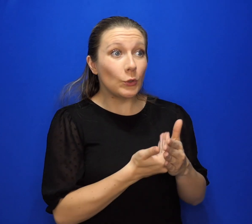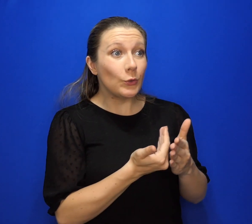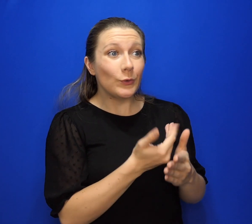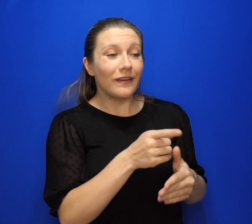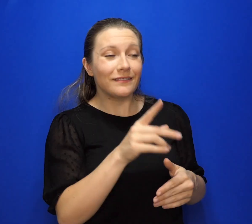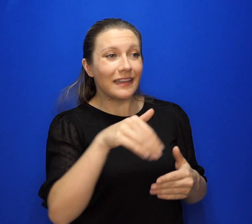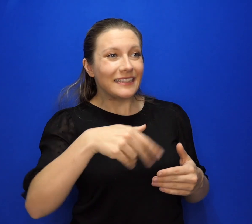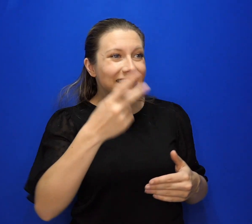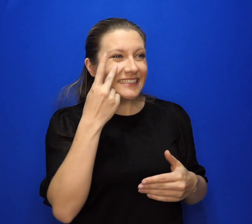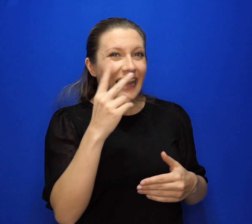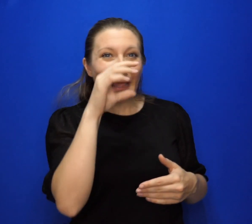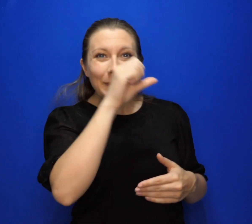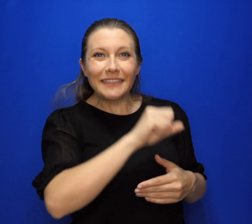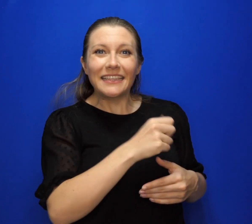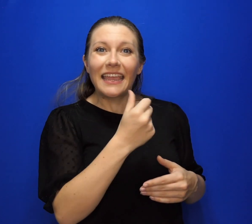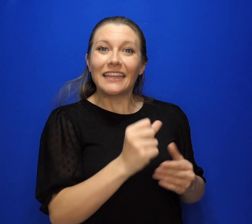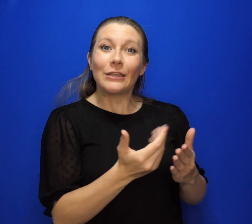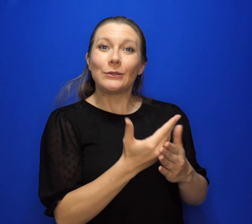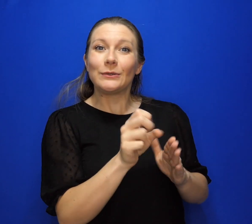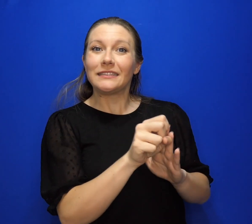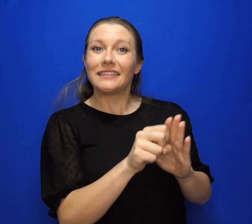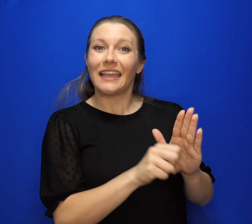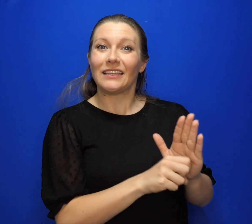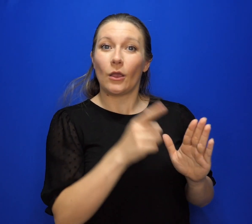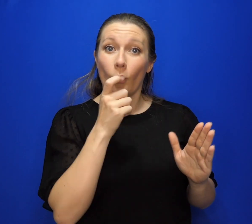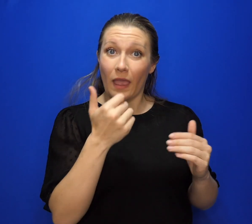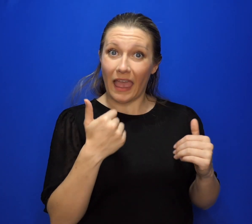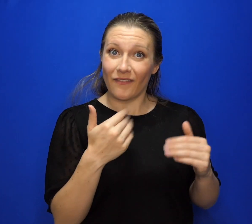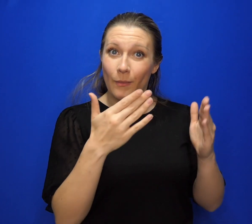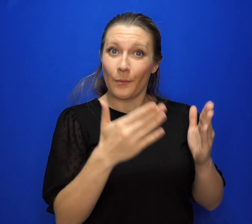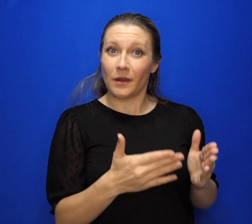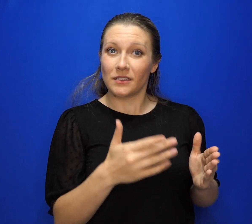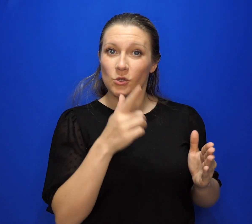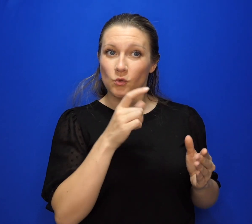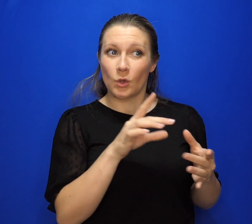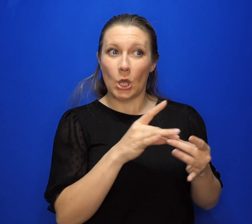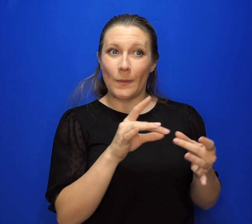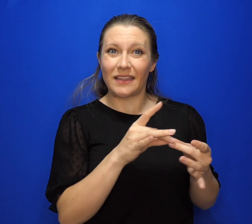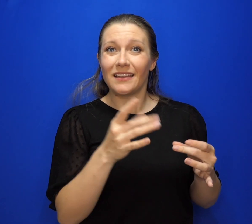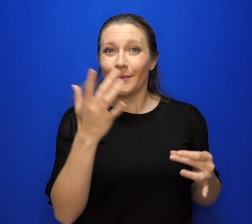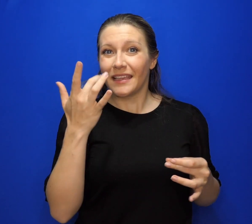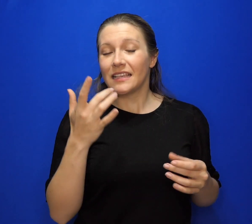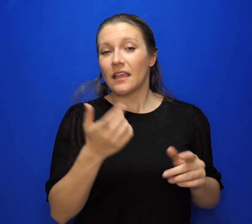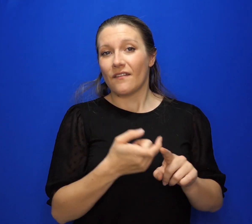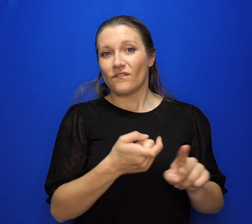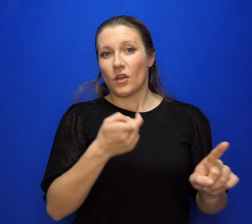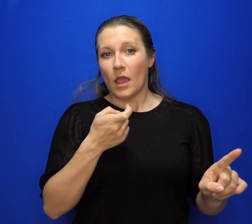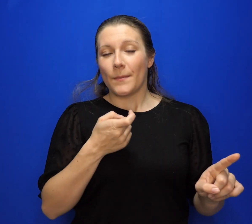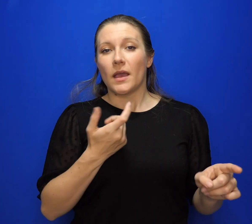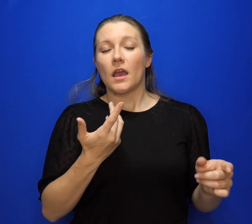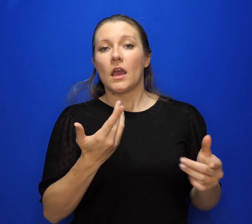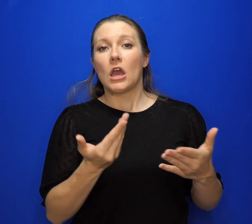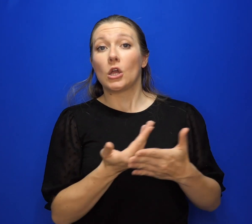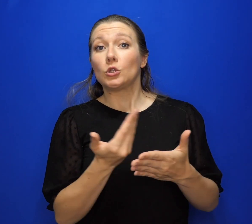somebody's commented? Because from a new standpoint, while there are a lot in there, there